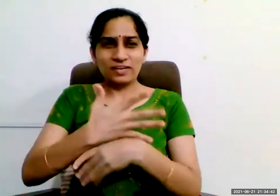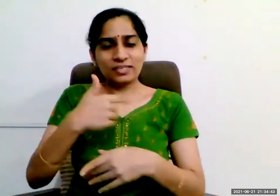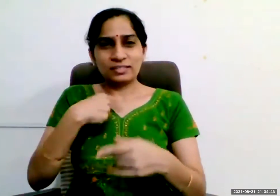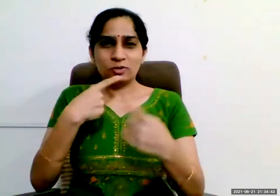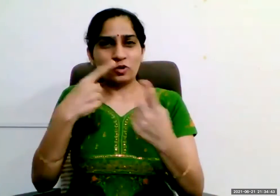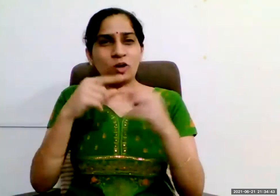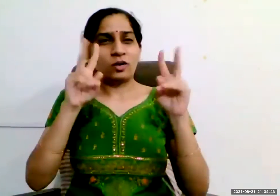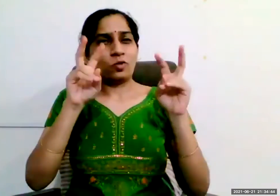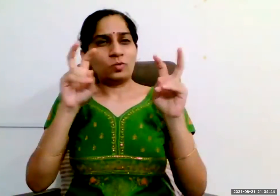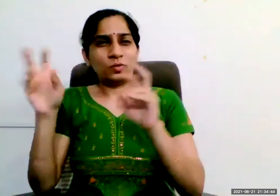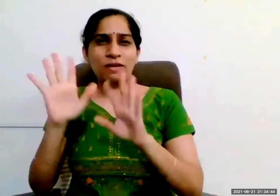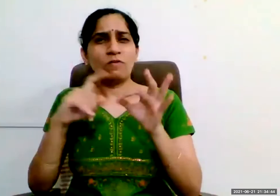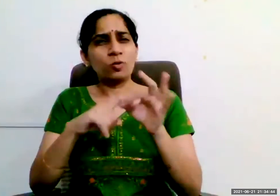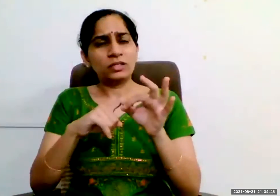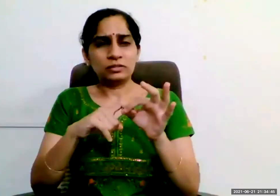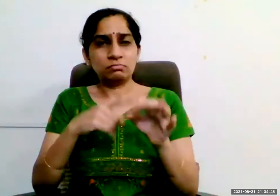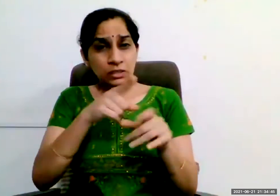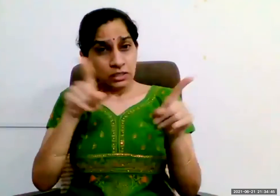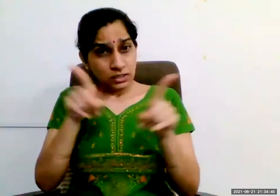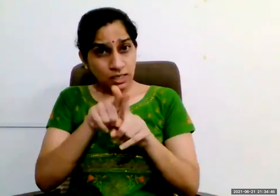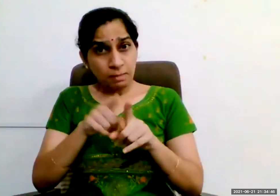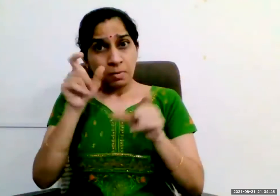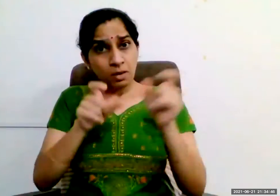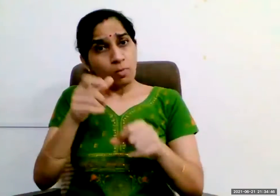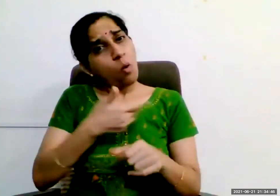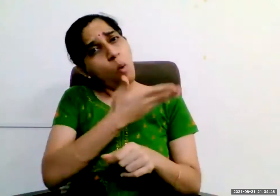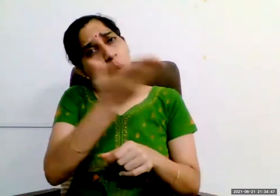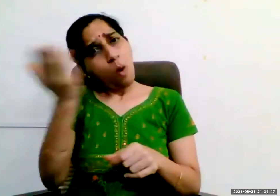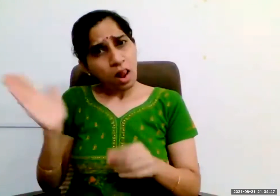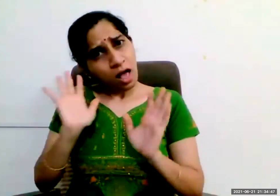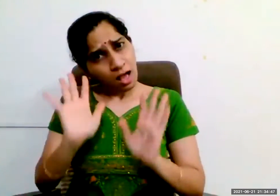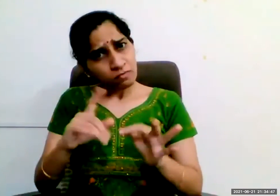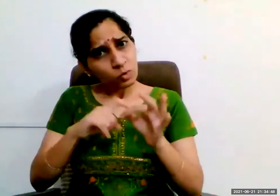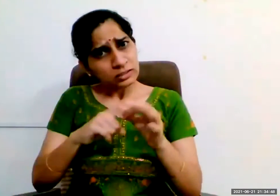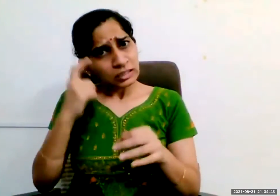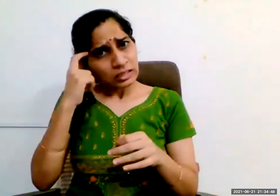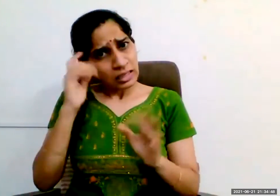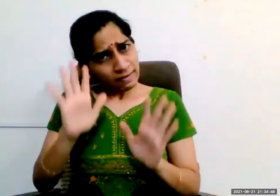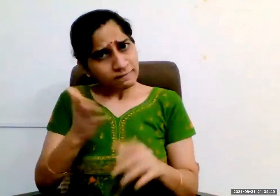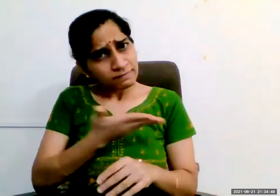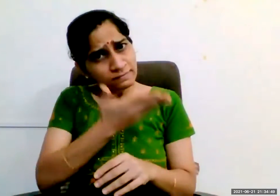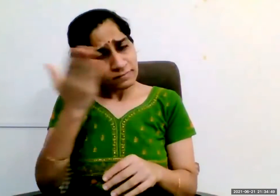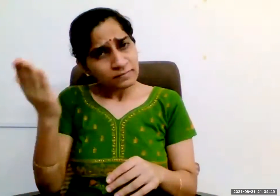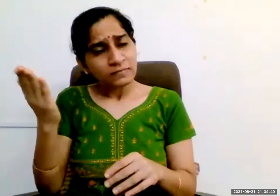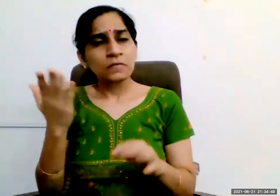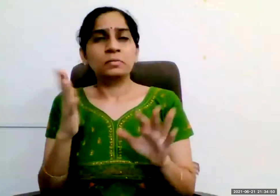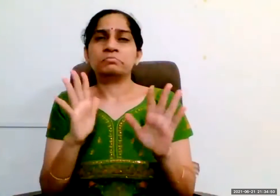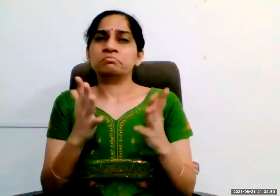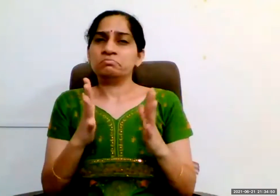few people will be questioning about all these things. So the point is that unless the person